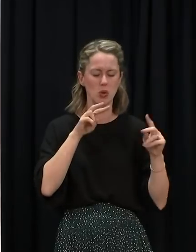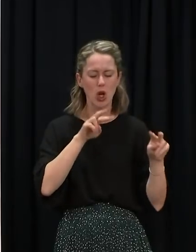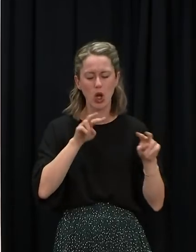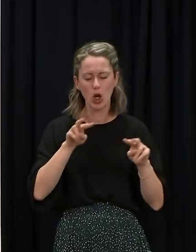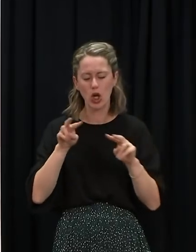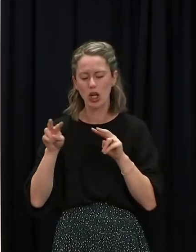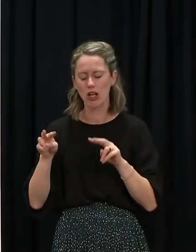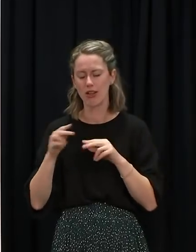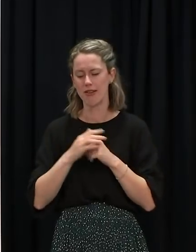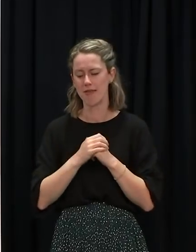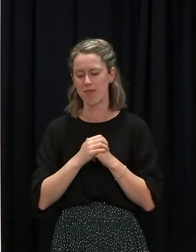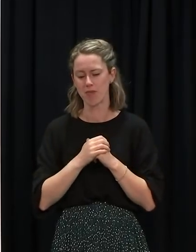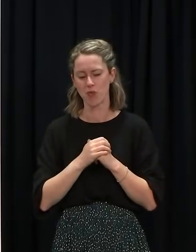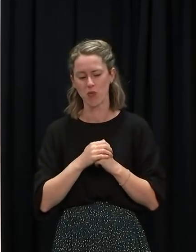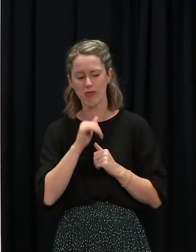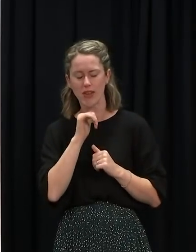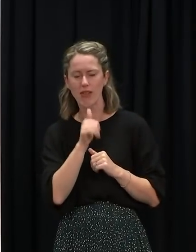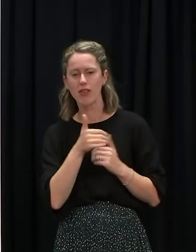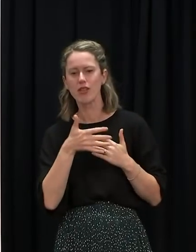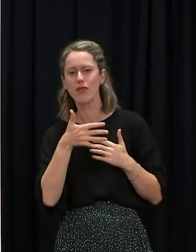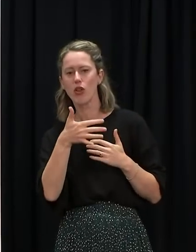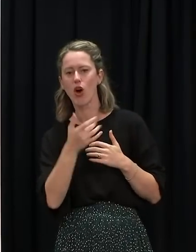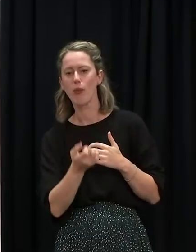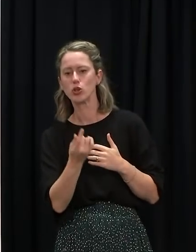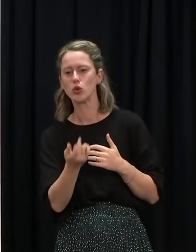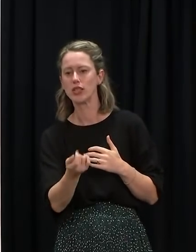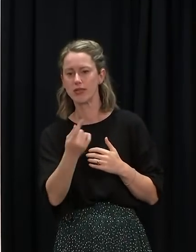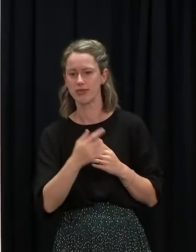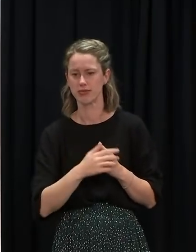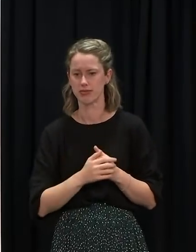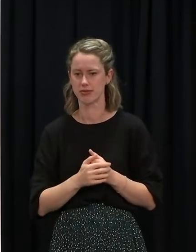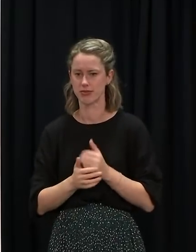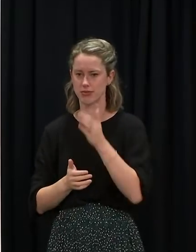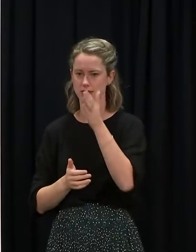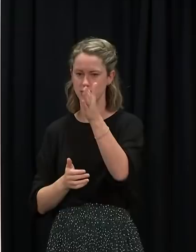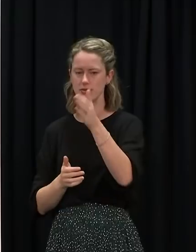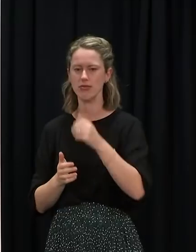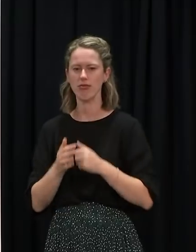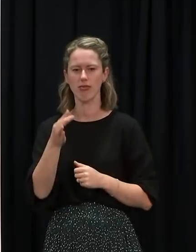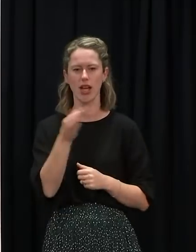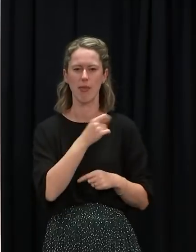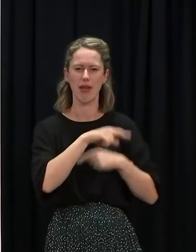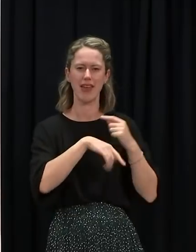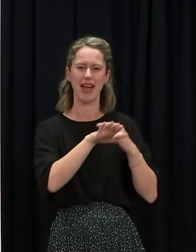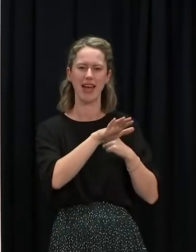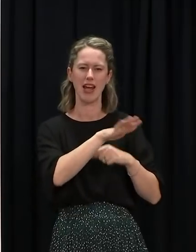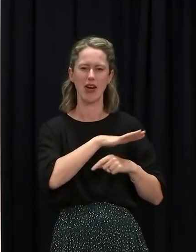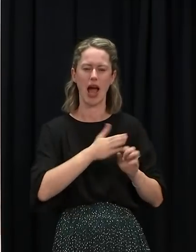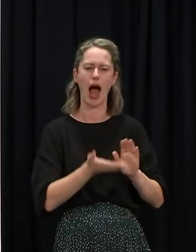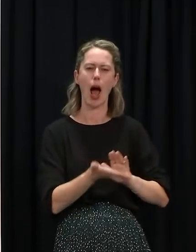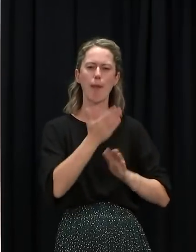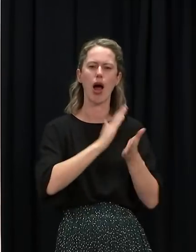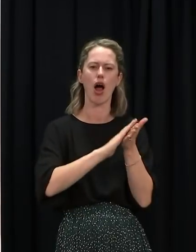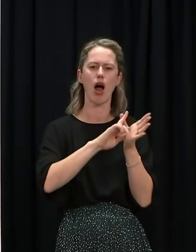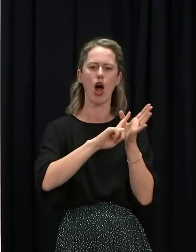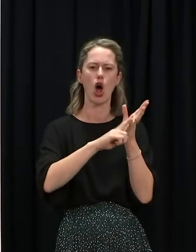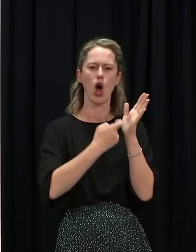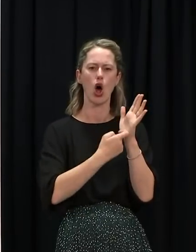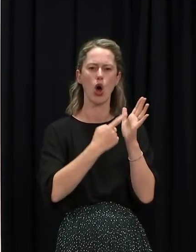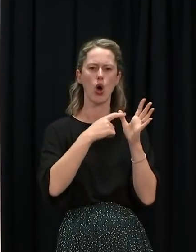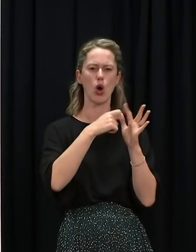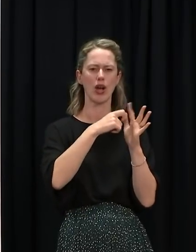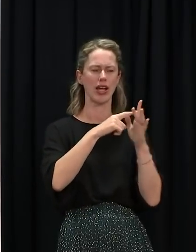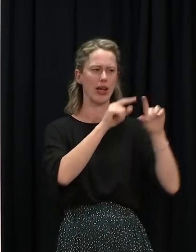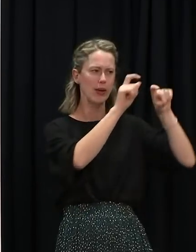look at where there are further opportunities there. Jessica. With the upper Hauraki area, do you feel like you did a good